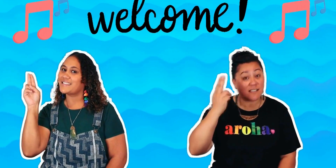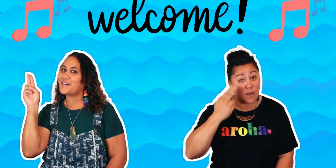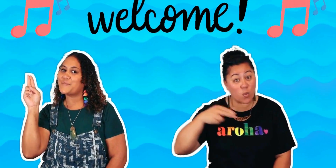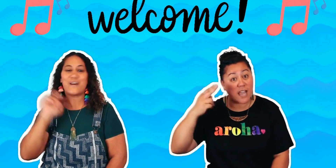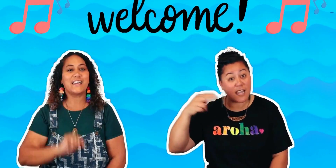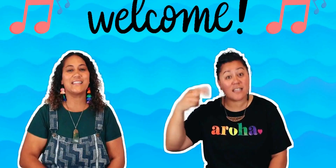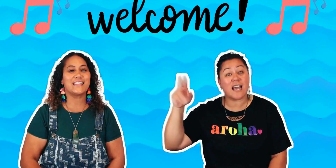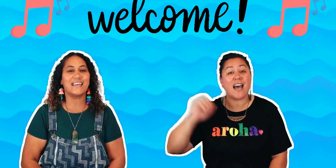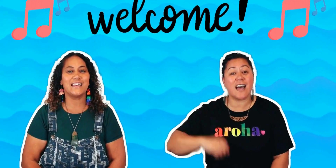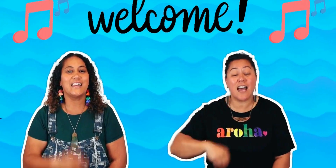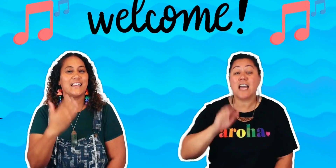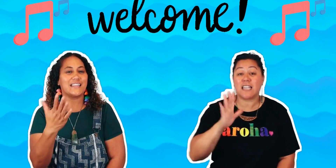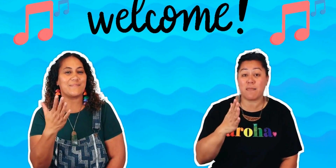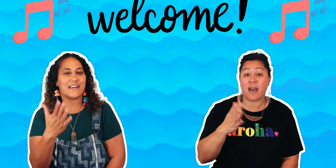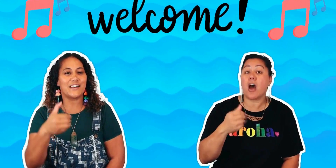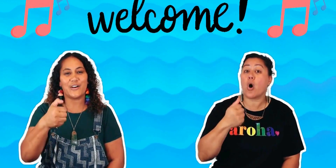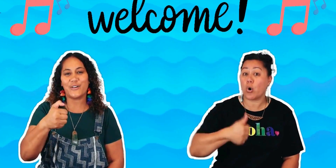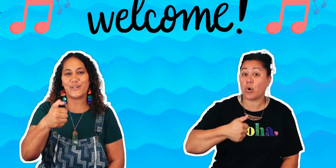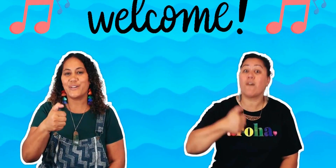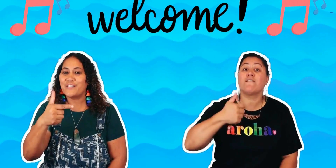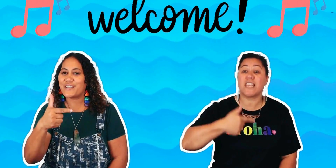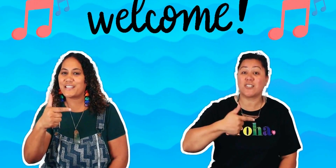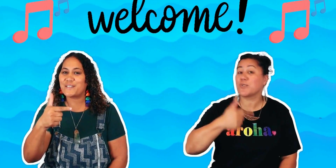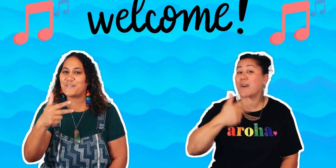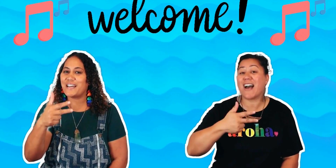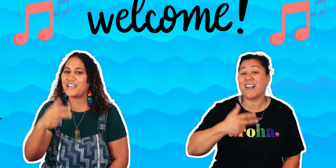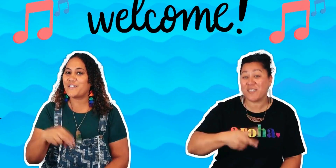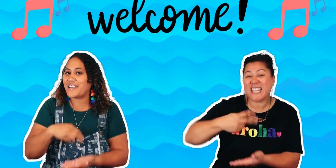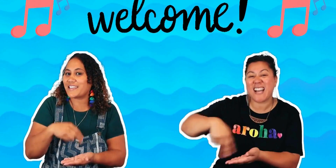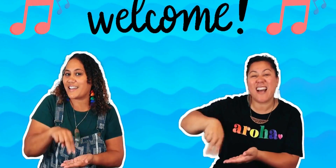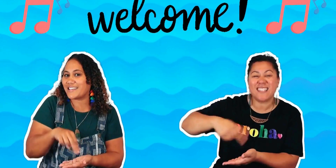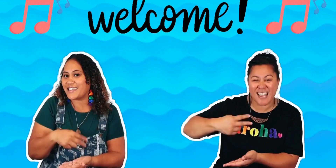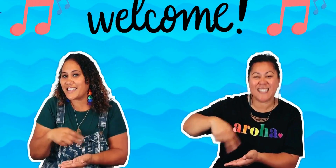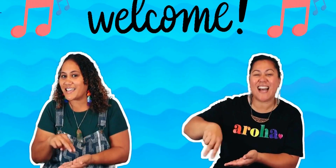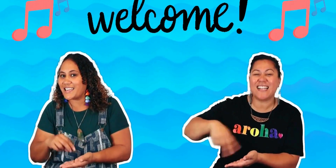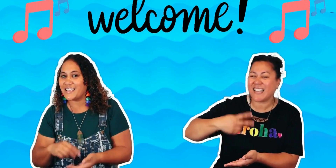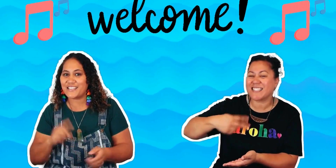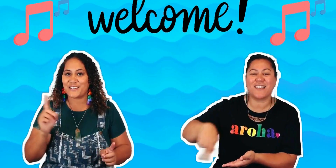some waiata. Lima ono fitu waru and kani kani too.